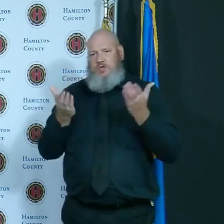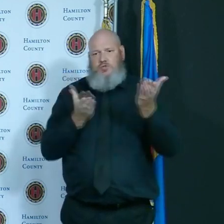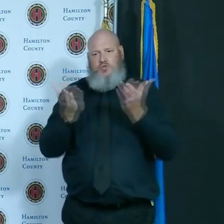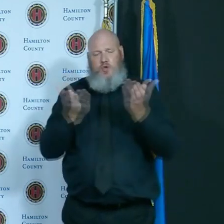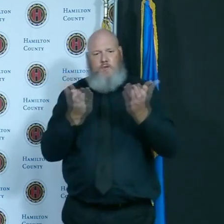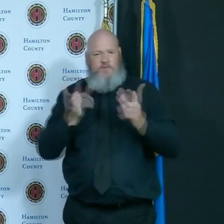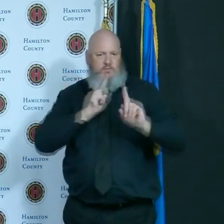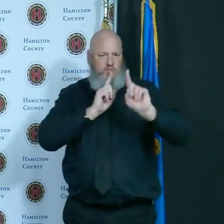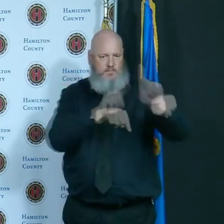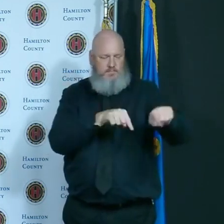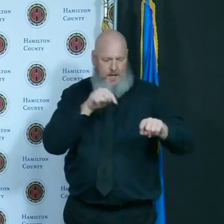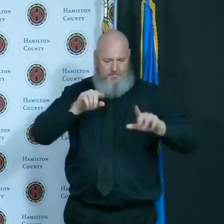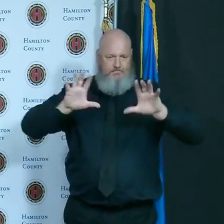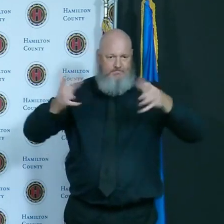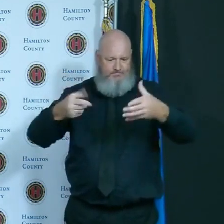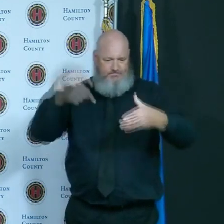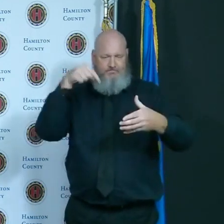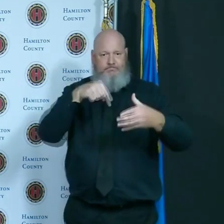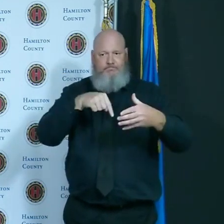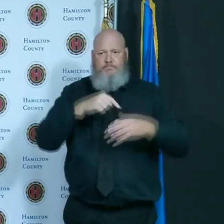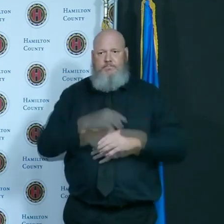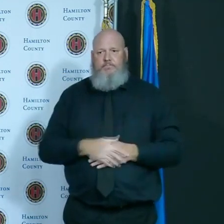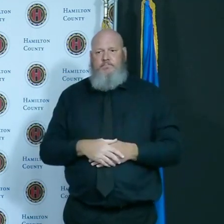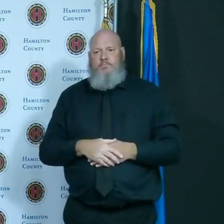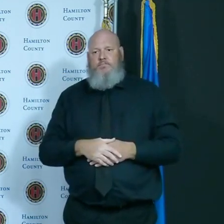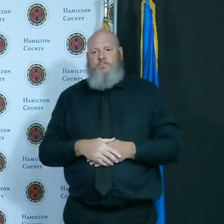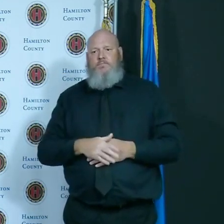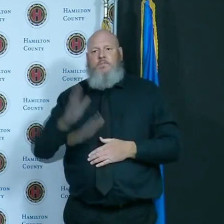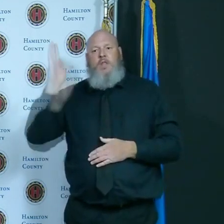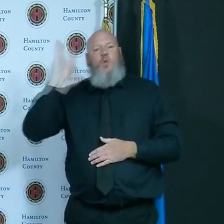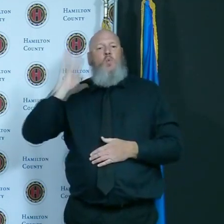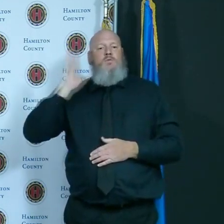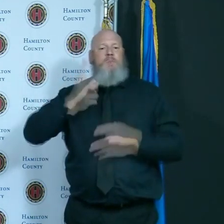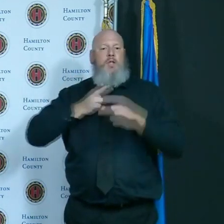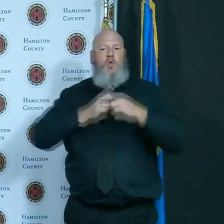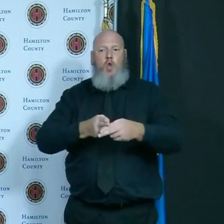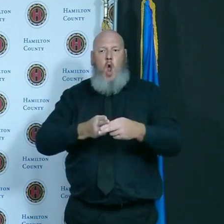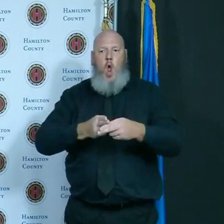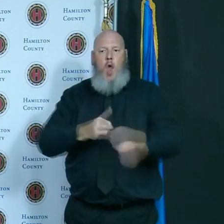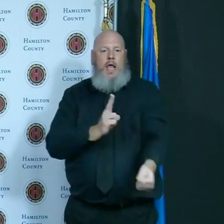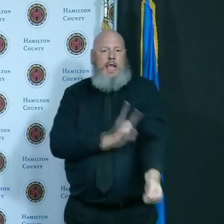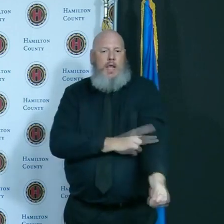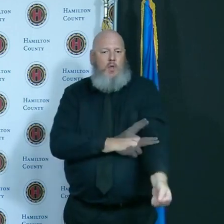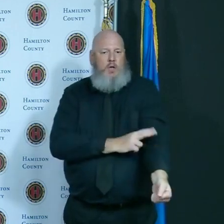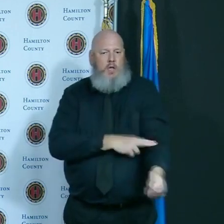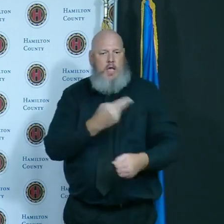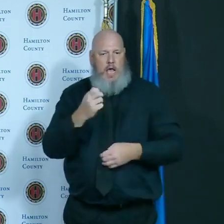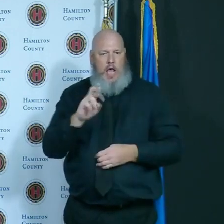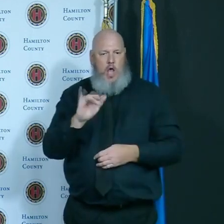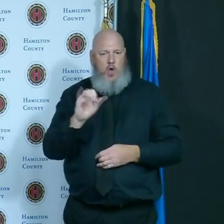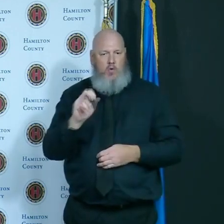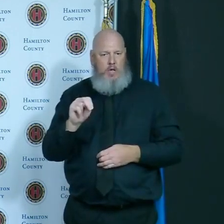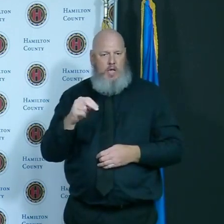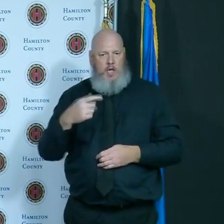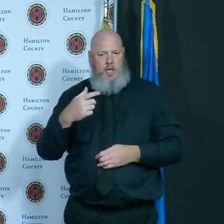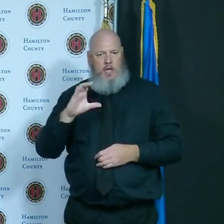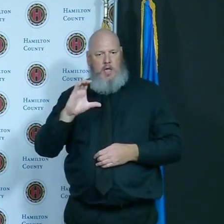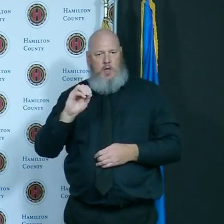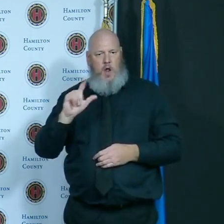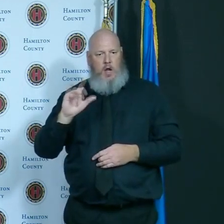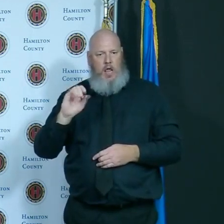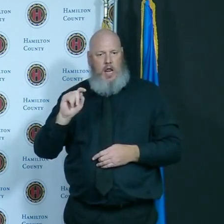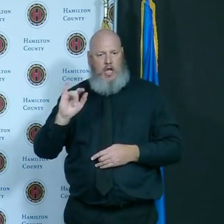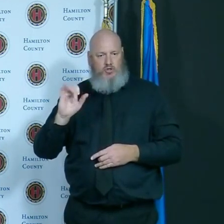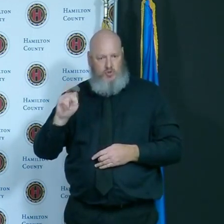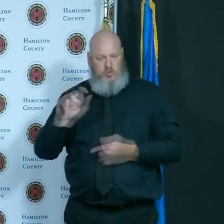Heroin Coalition, related to the impacts of people in our community that are suffering addiction, what it looks like